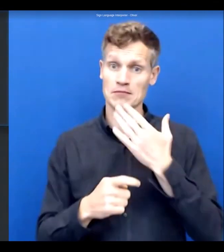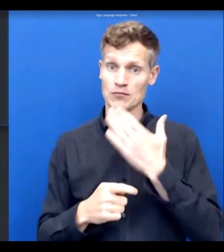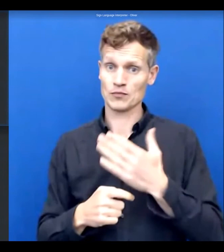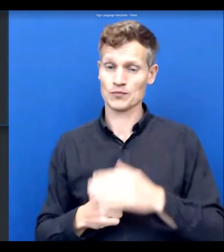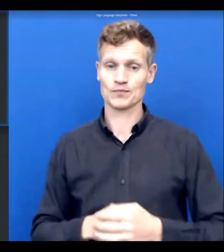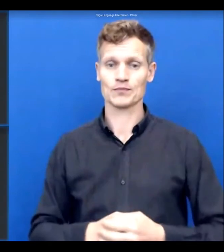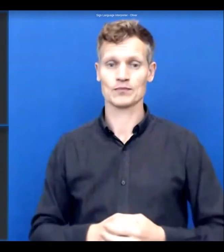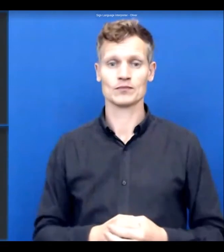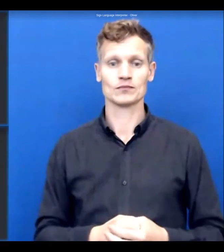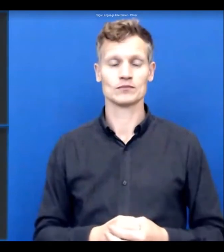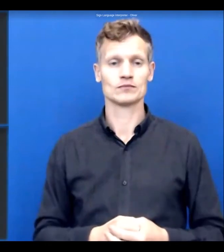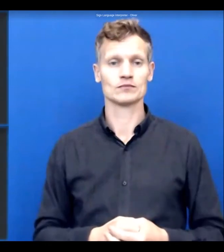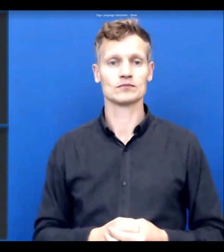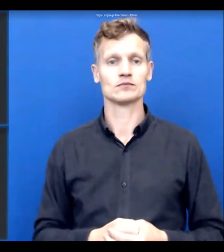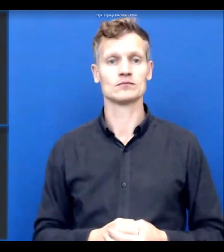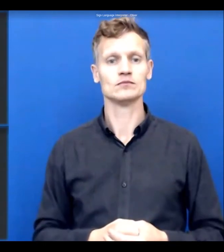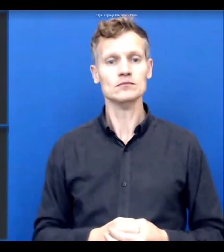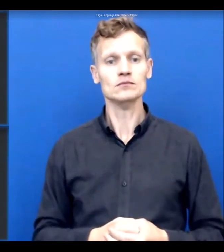Yeah,